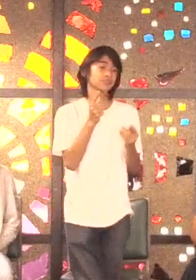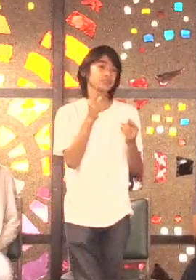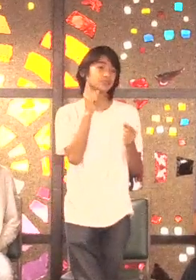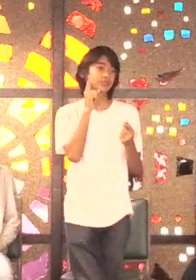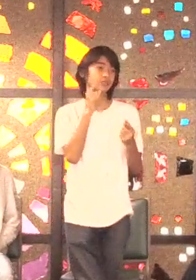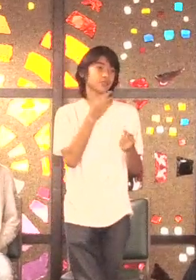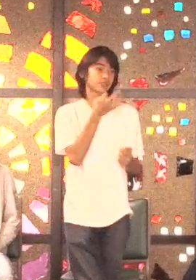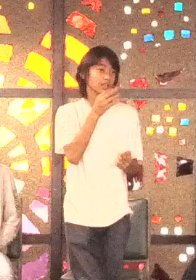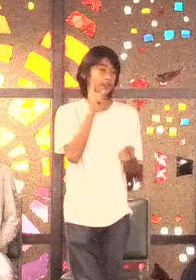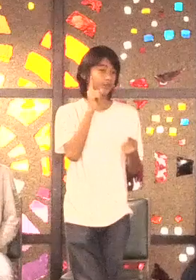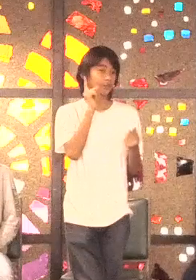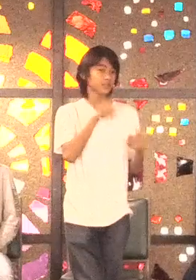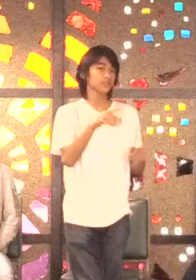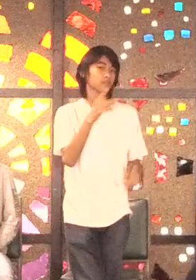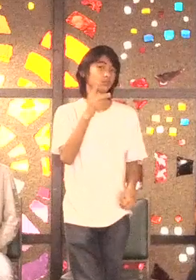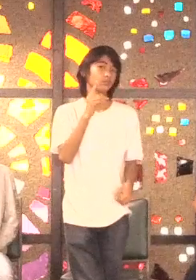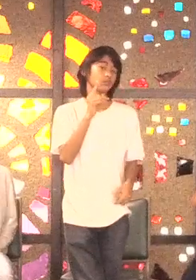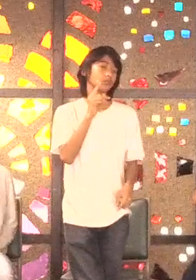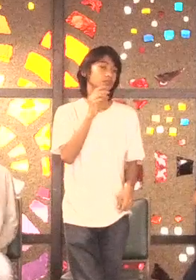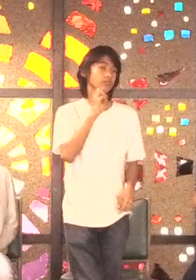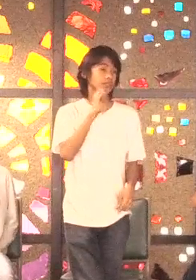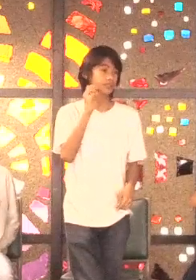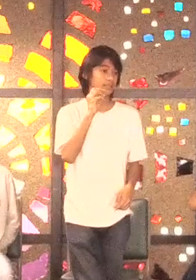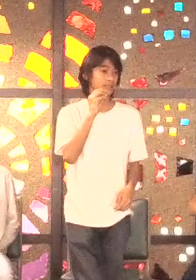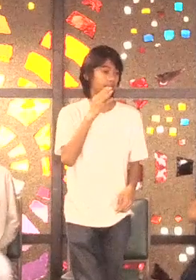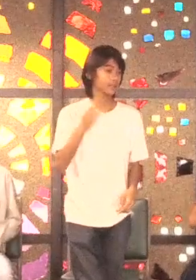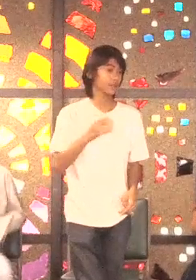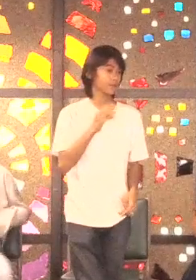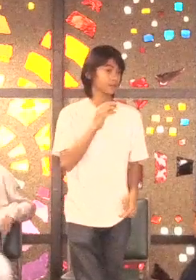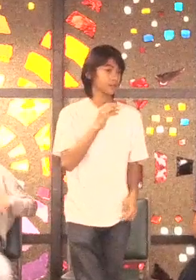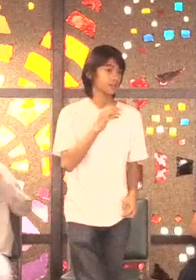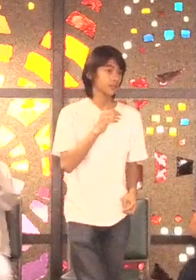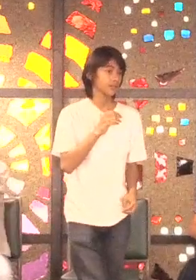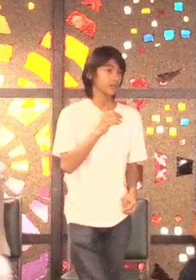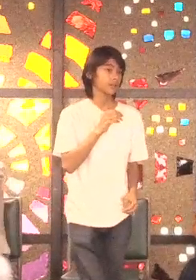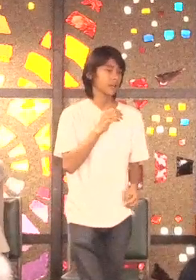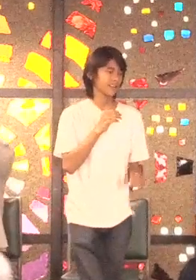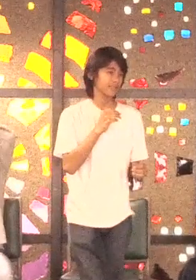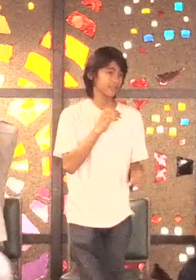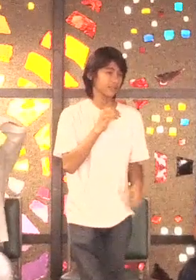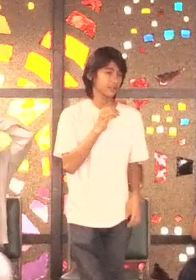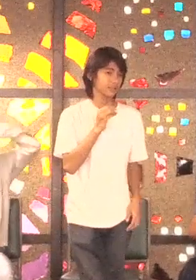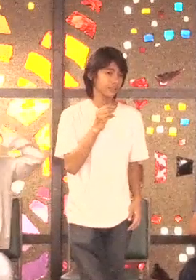Wow. So it's like went to the east side of